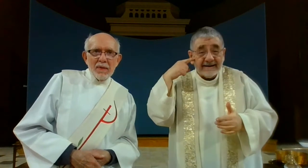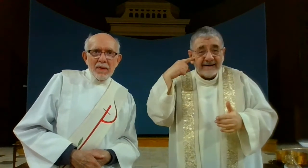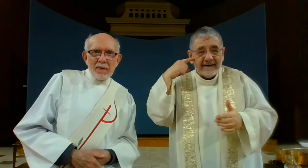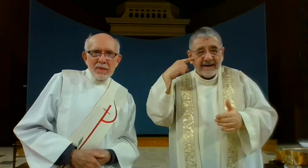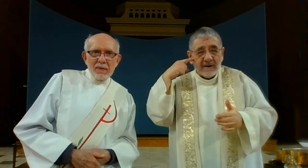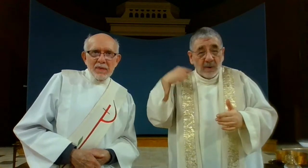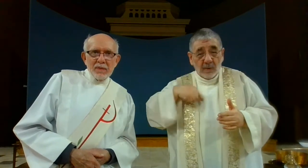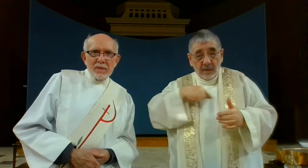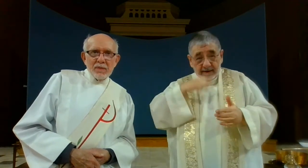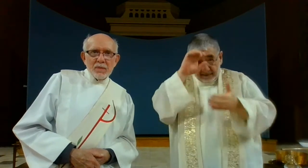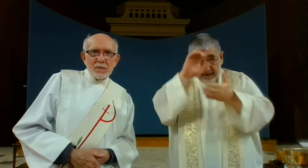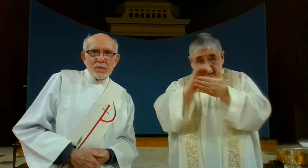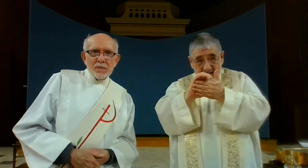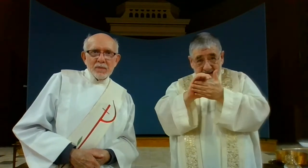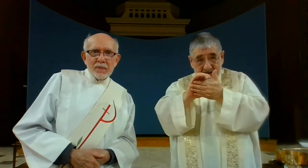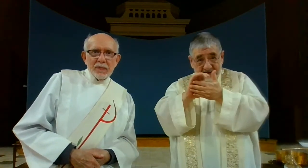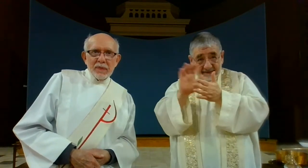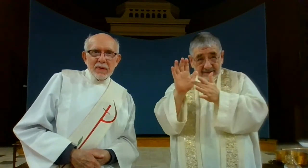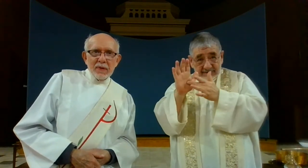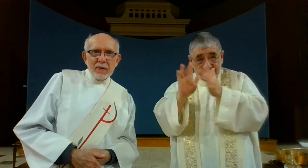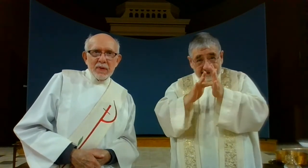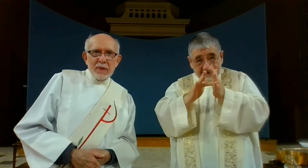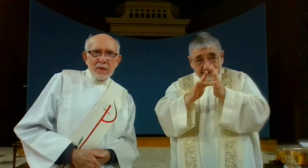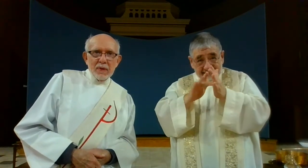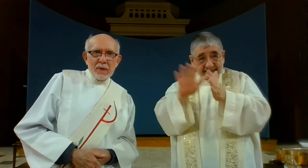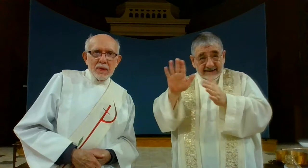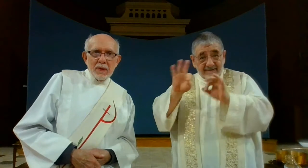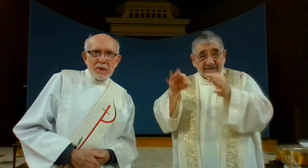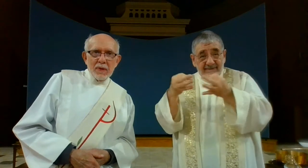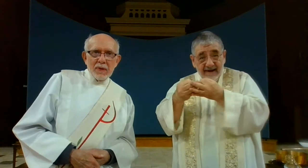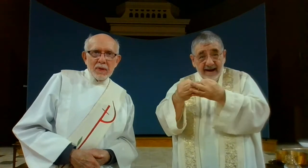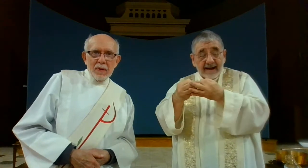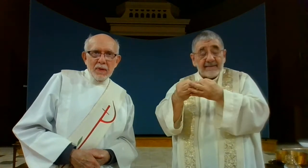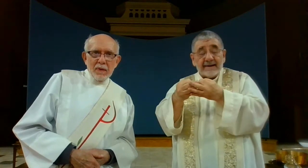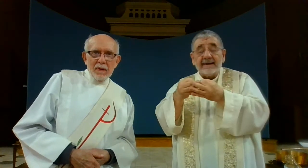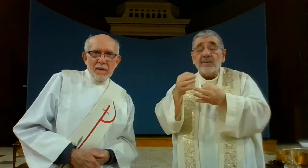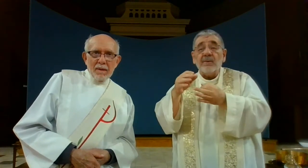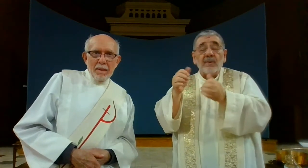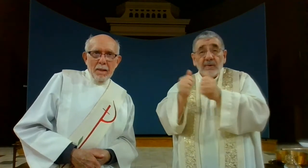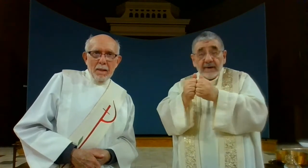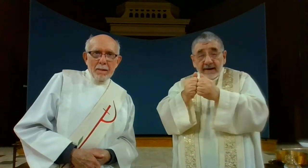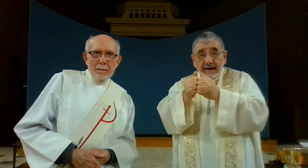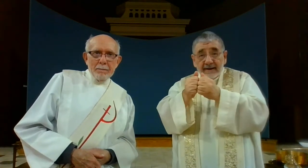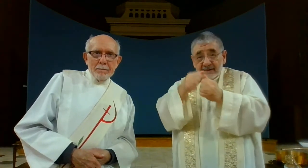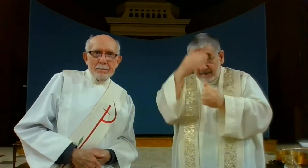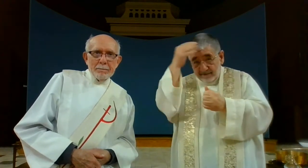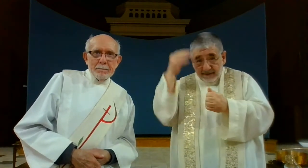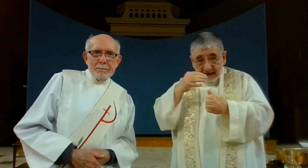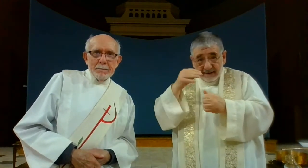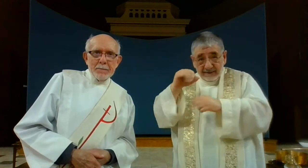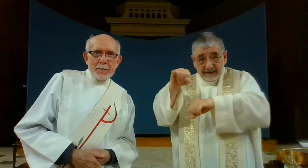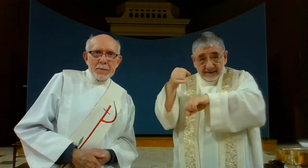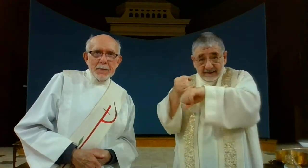Sometimes I think we believe Jesus' family with Mary and